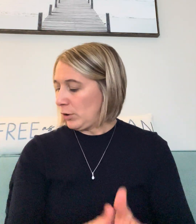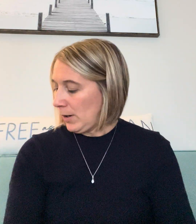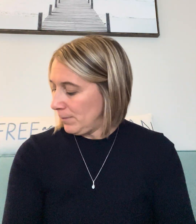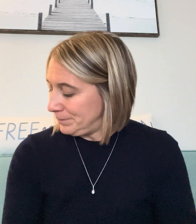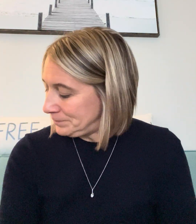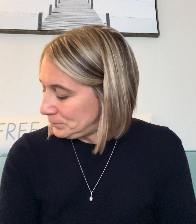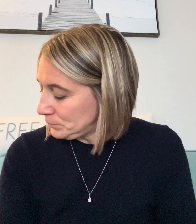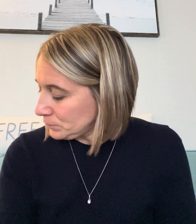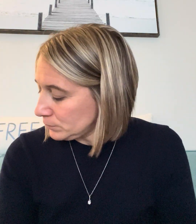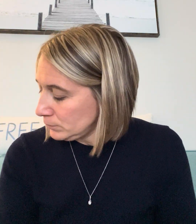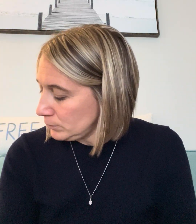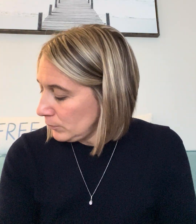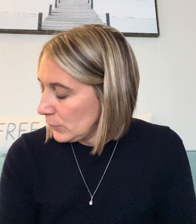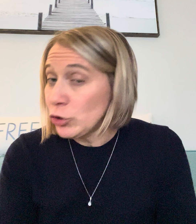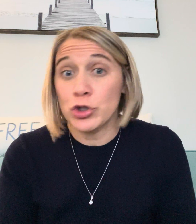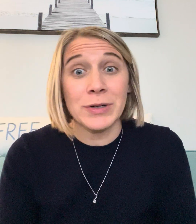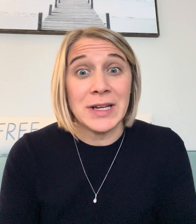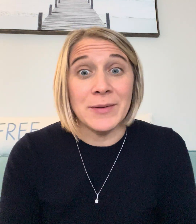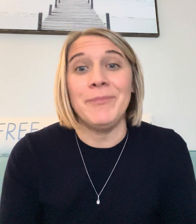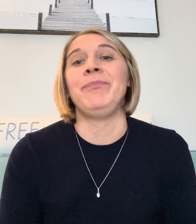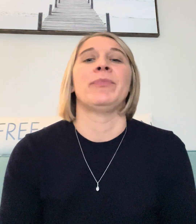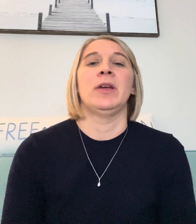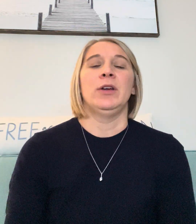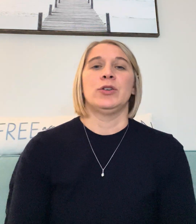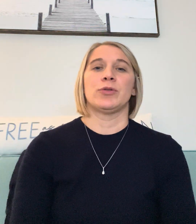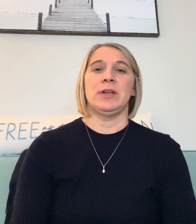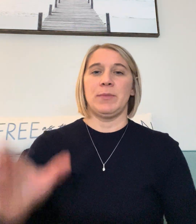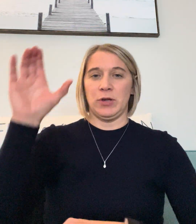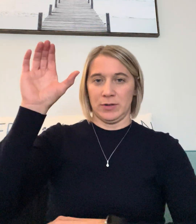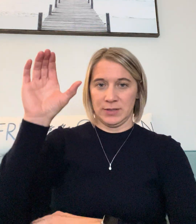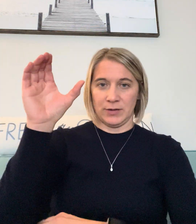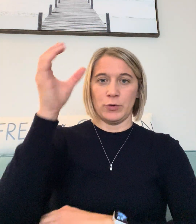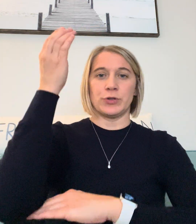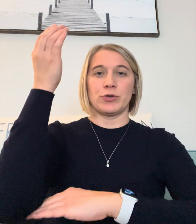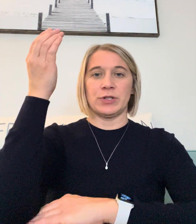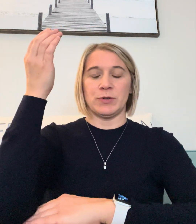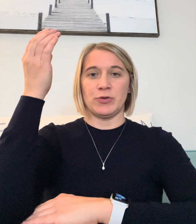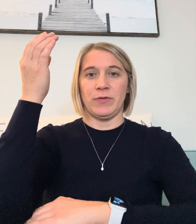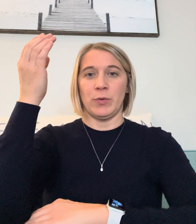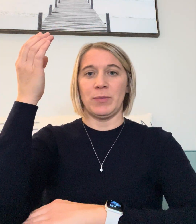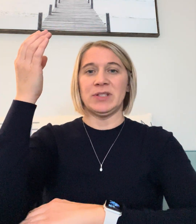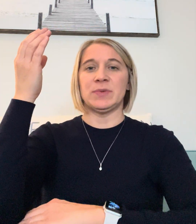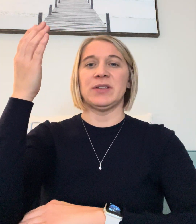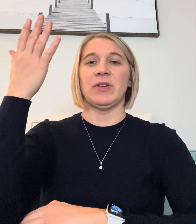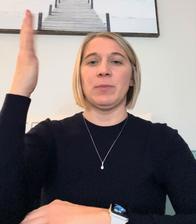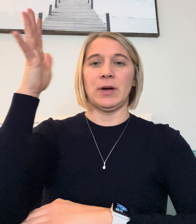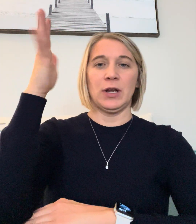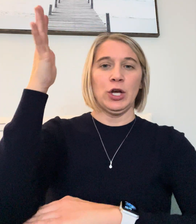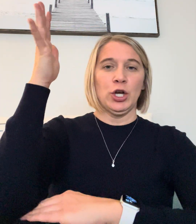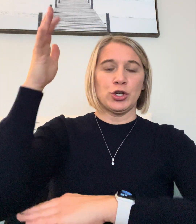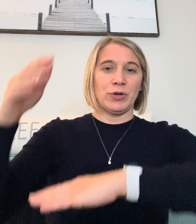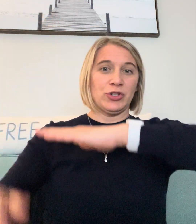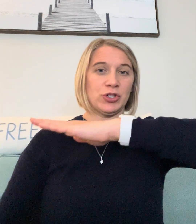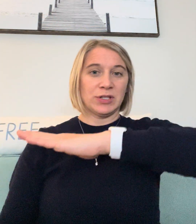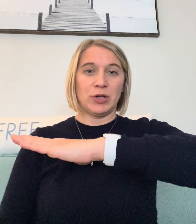up. Tree. Tree, I mean, you can sign, of course, Christmas tree if you want to be specific, but tree is just like Christmas,